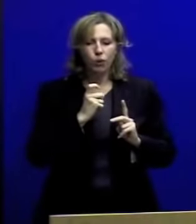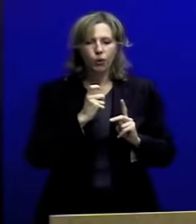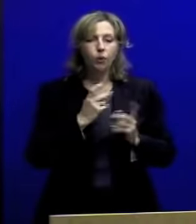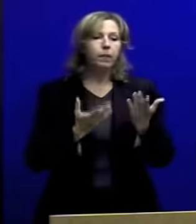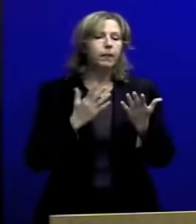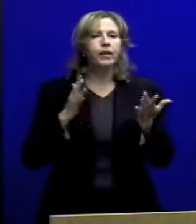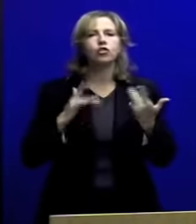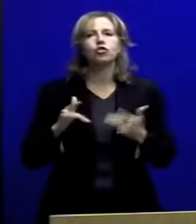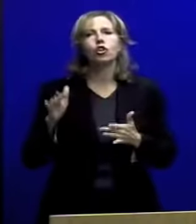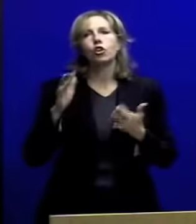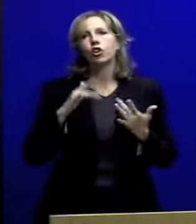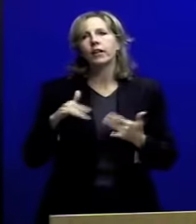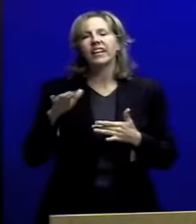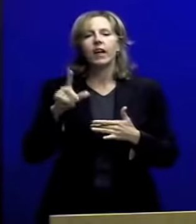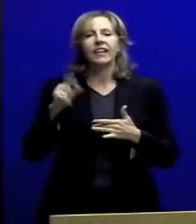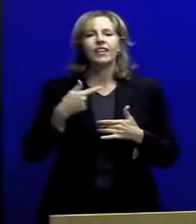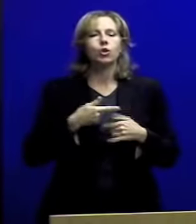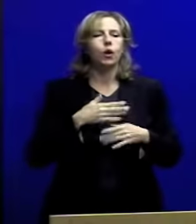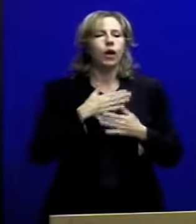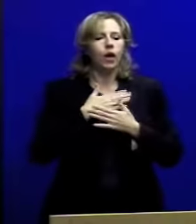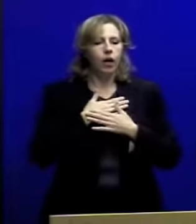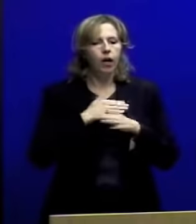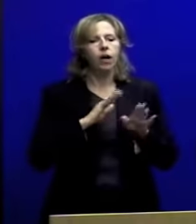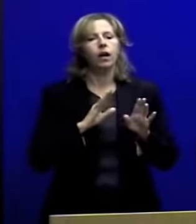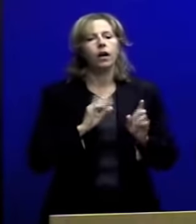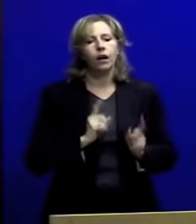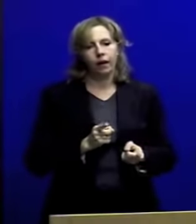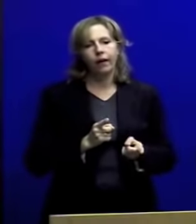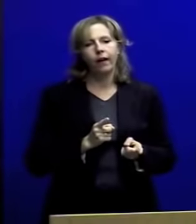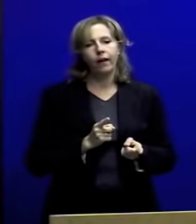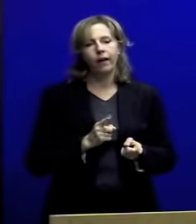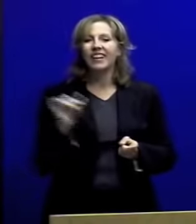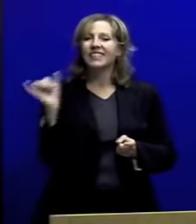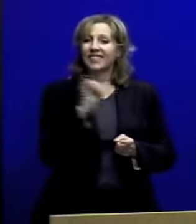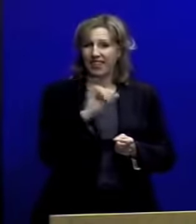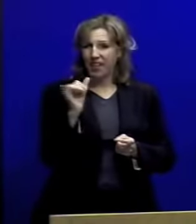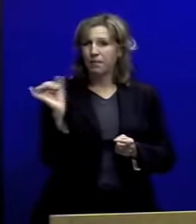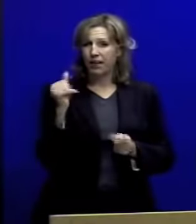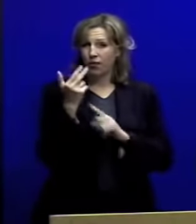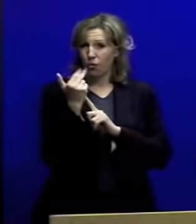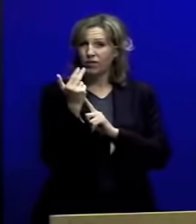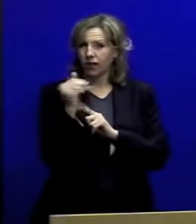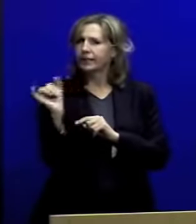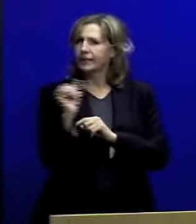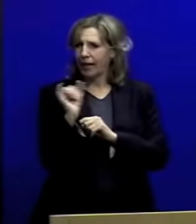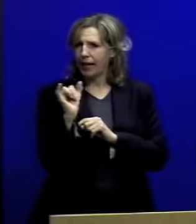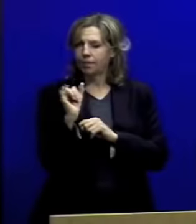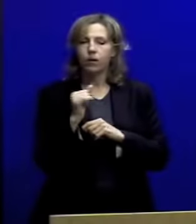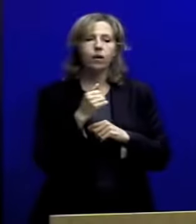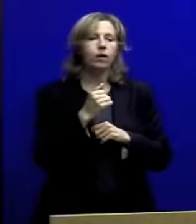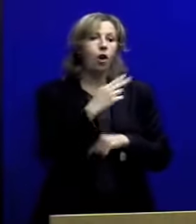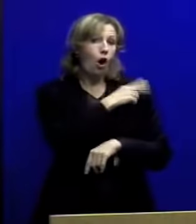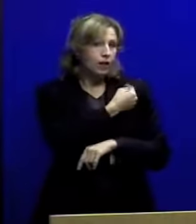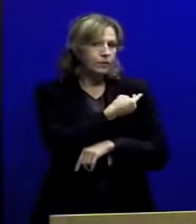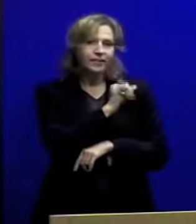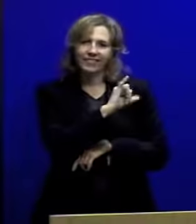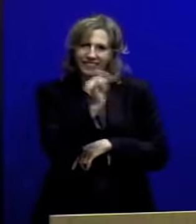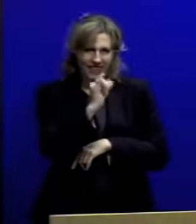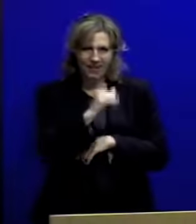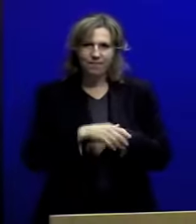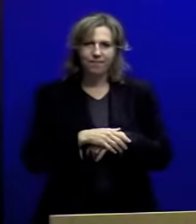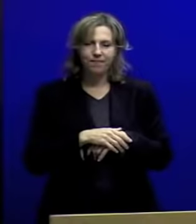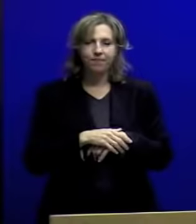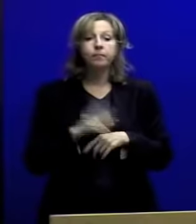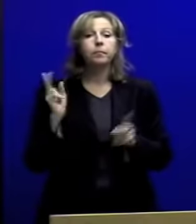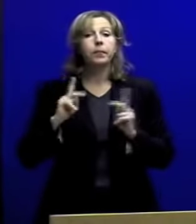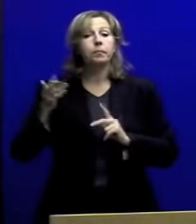journey. It's the same origin as hotels and hospitals, because many people who needed to